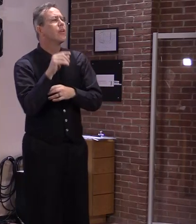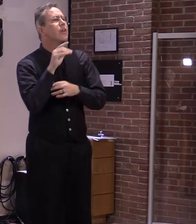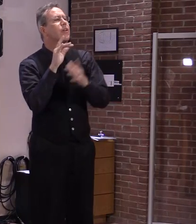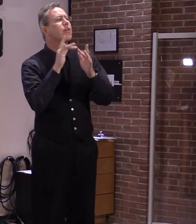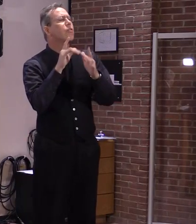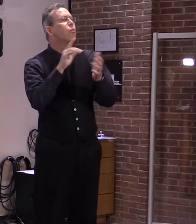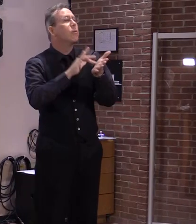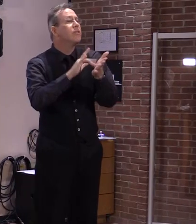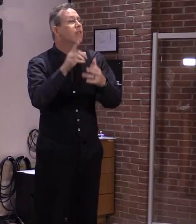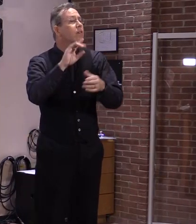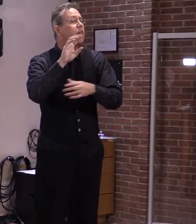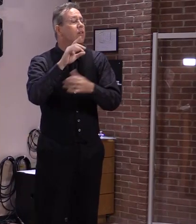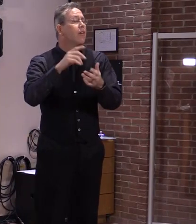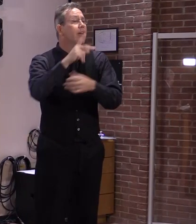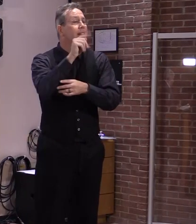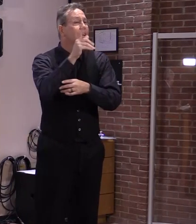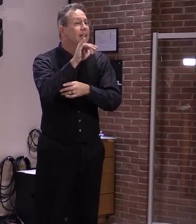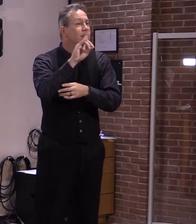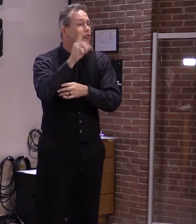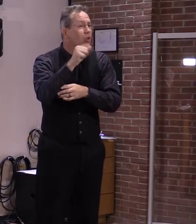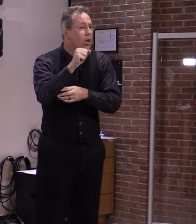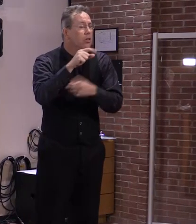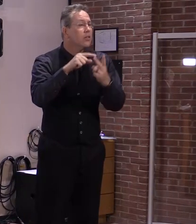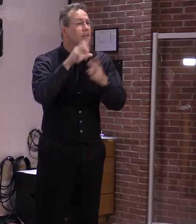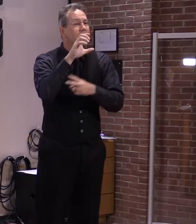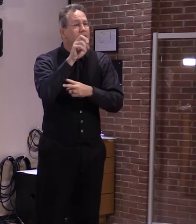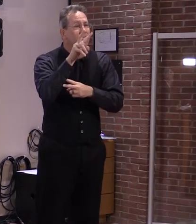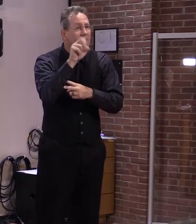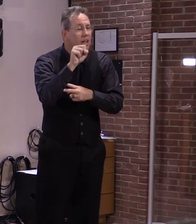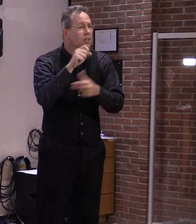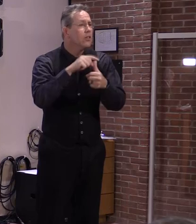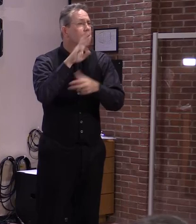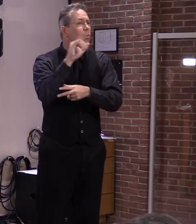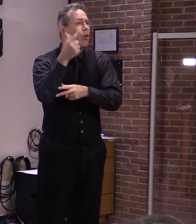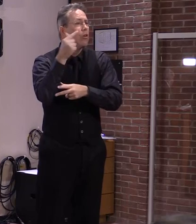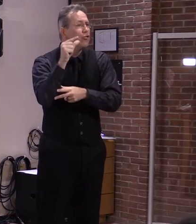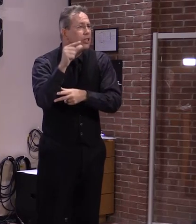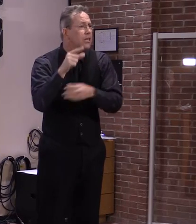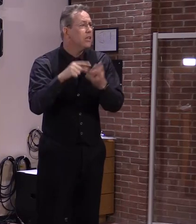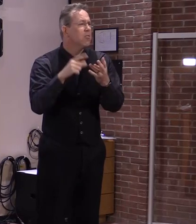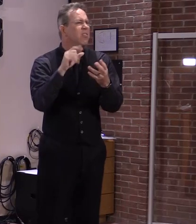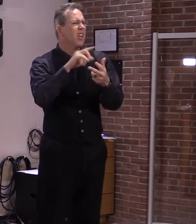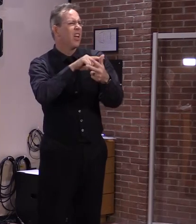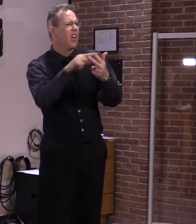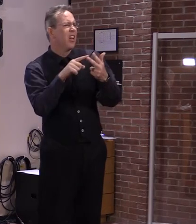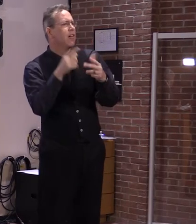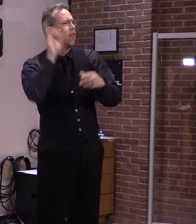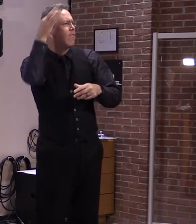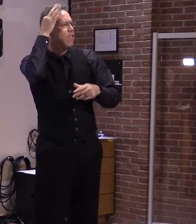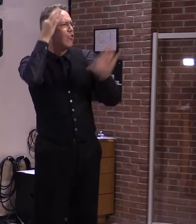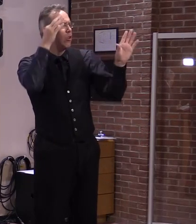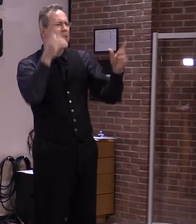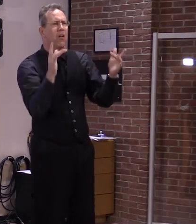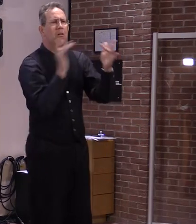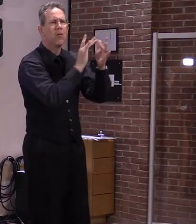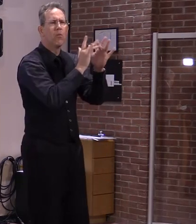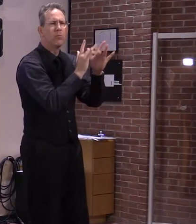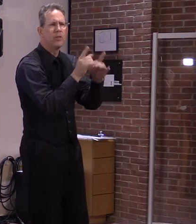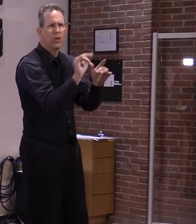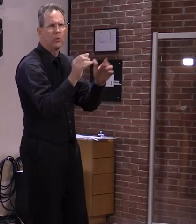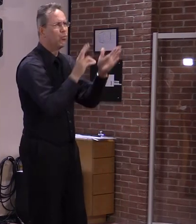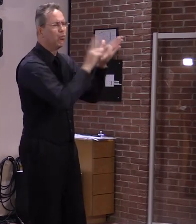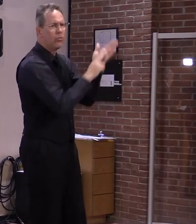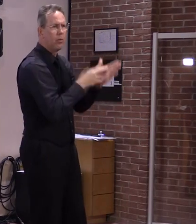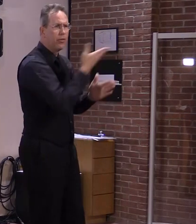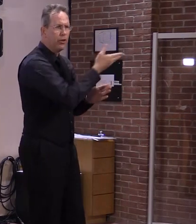Additionally, in partnership with the Vermont Chamber of Commerce and the Vermont Department of Tourism and Marketing, The Vermont